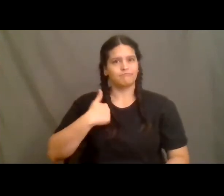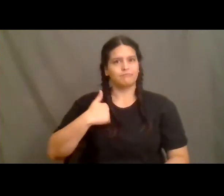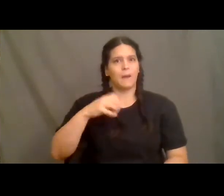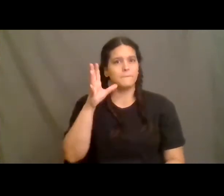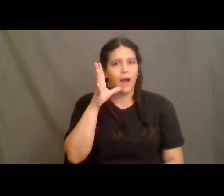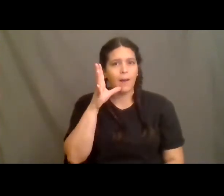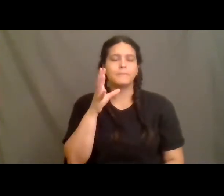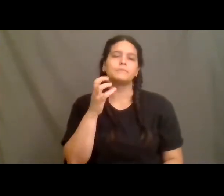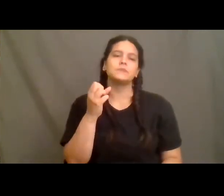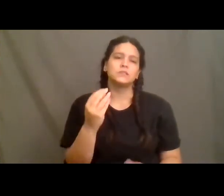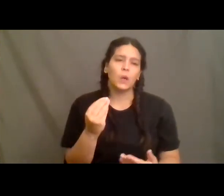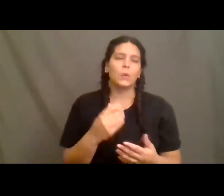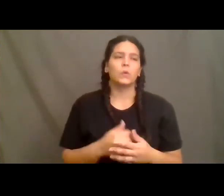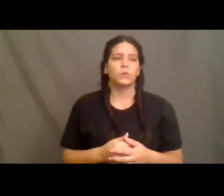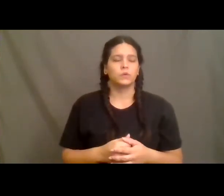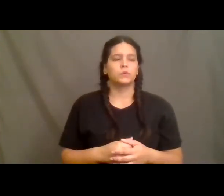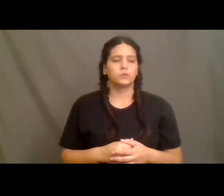so I am really